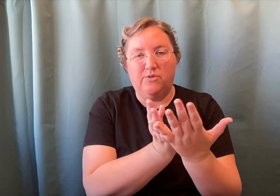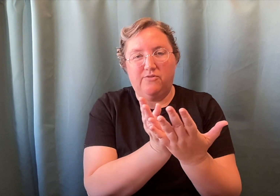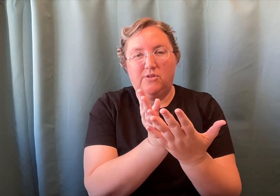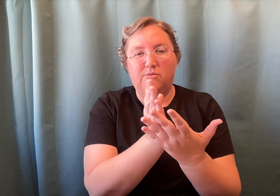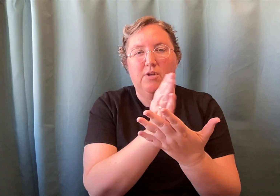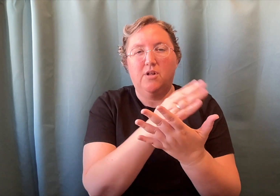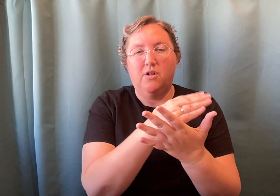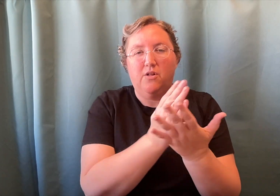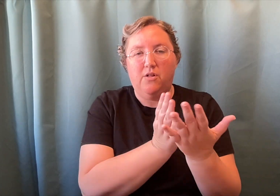review.